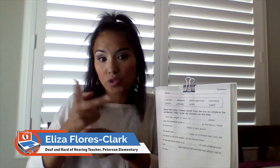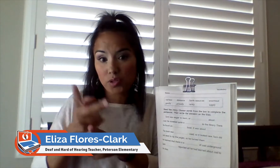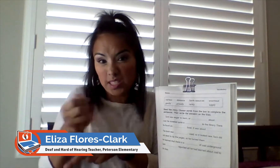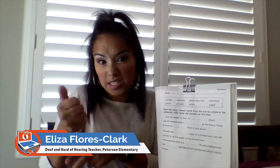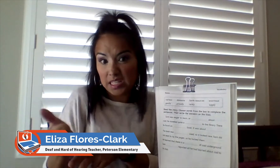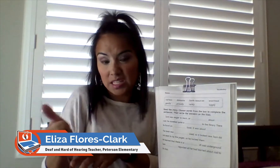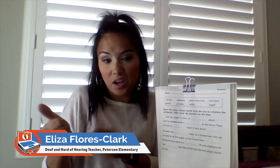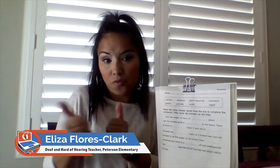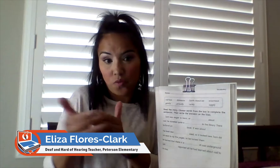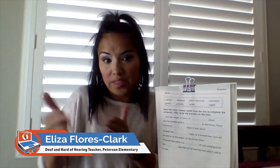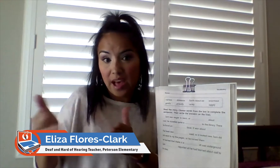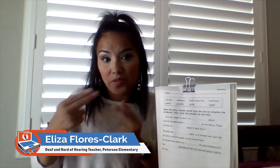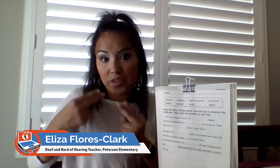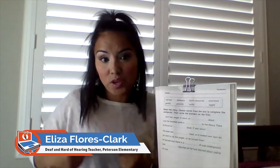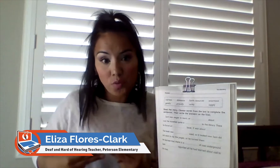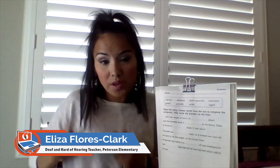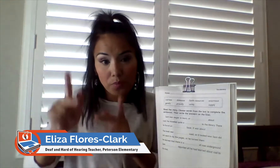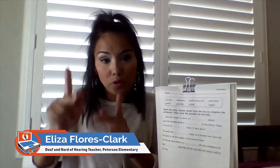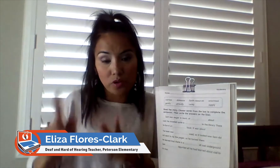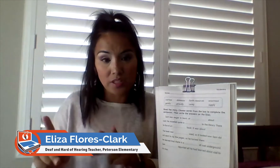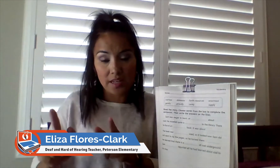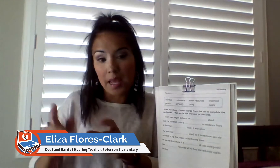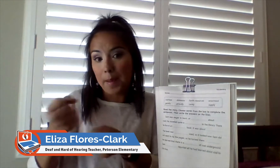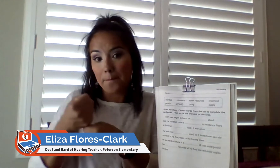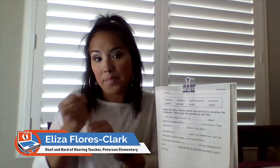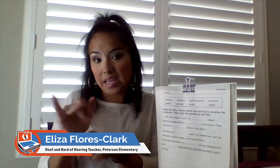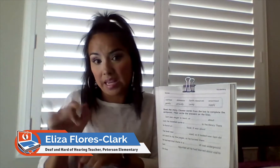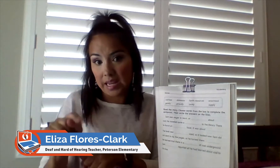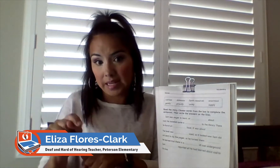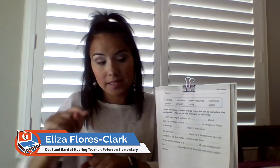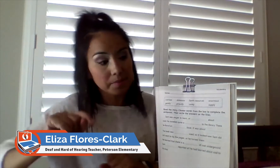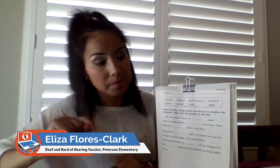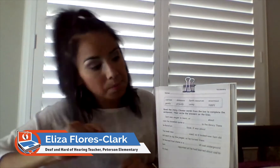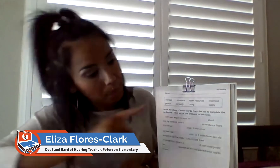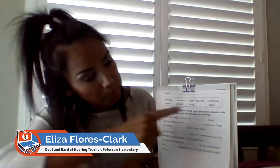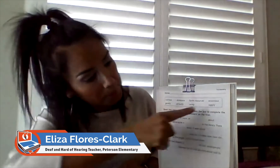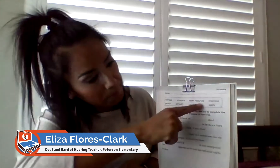produces itself without the human person making it.